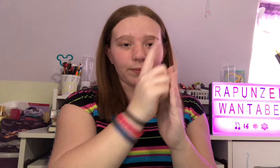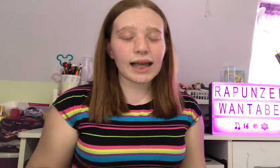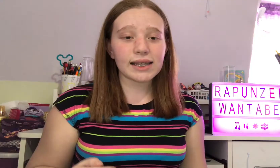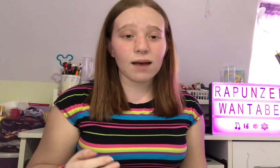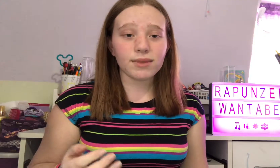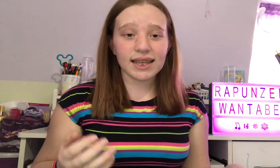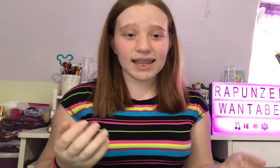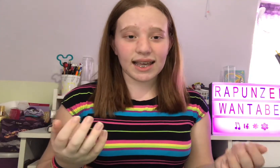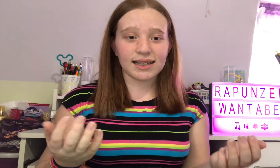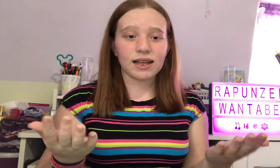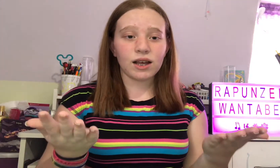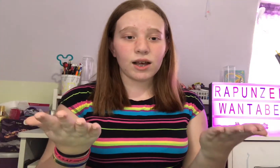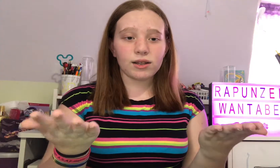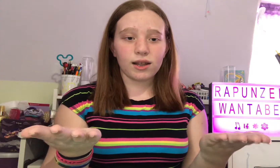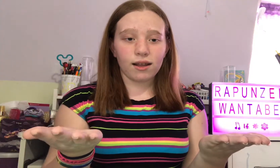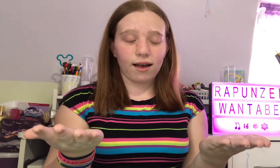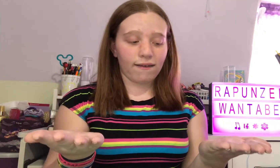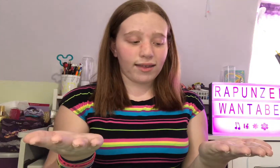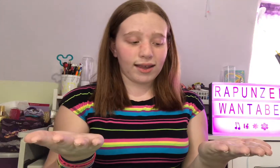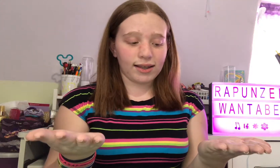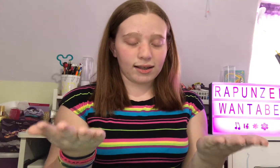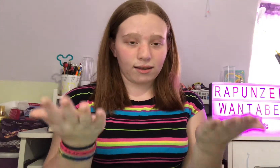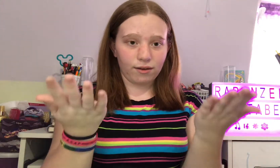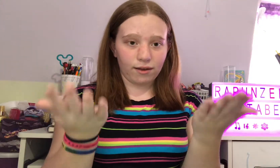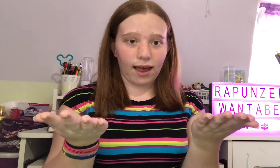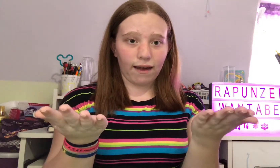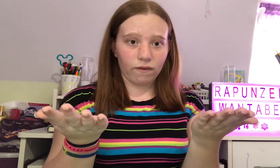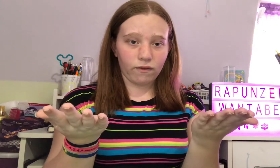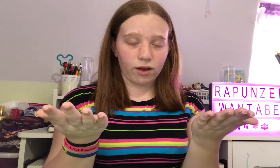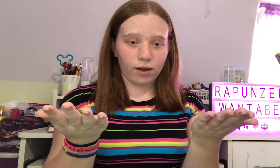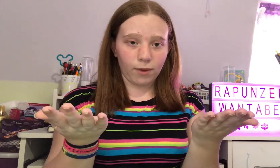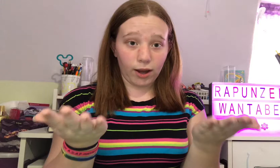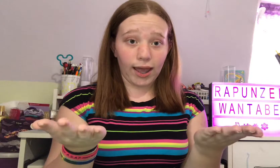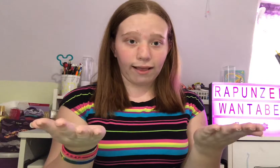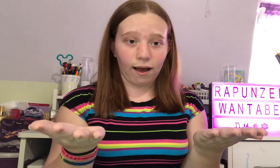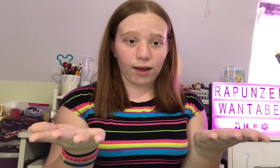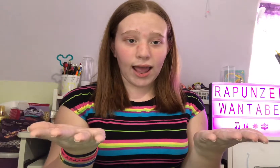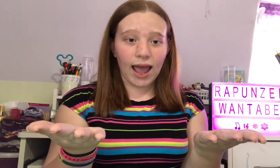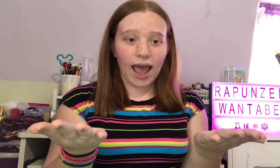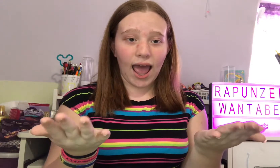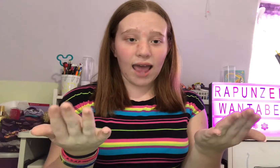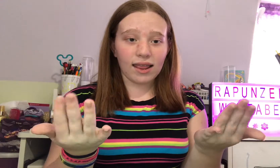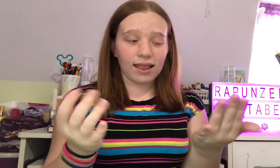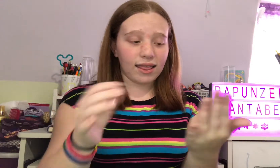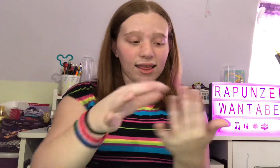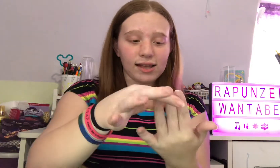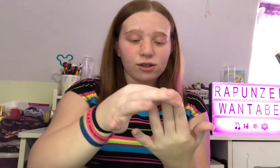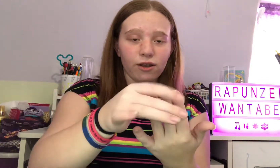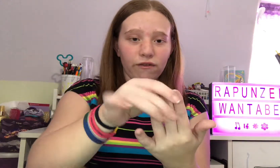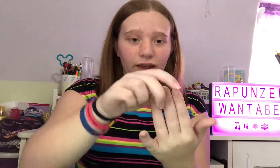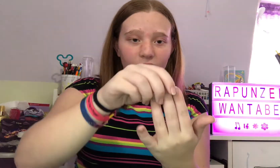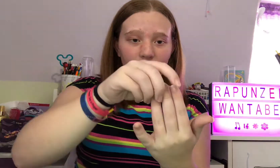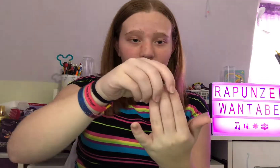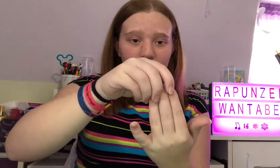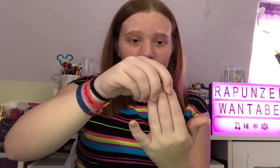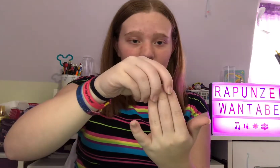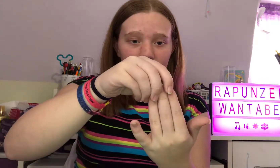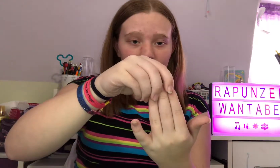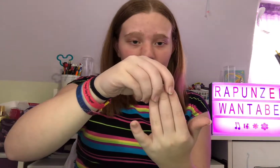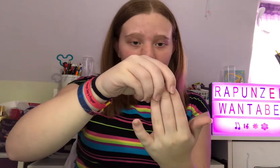Has come to this, so then you'll have this, you'll have your hands out, and then these three fingers,